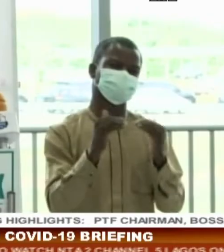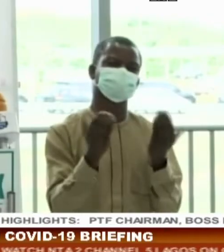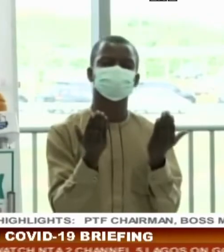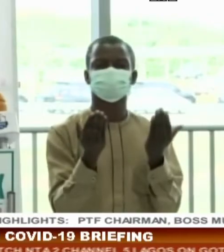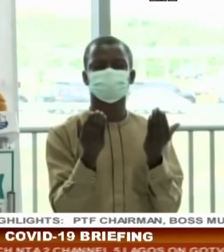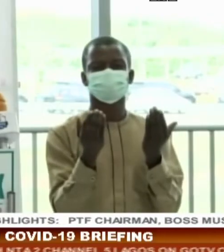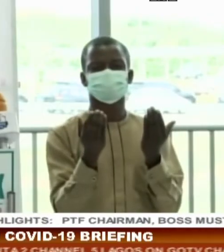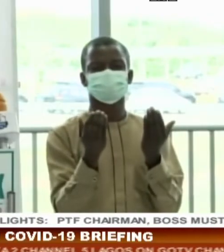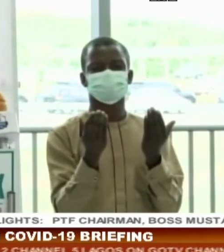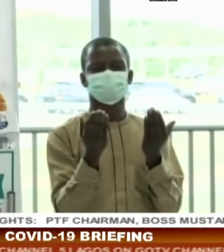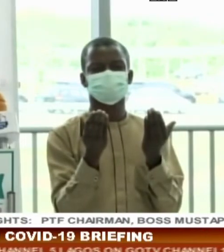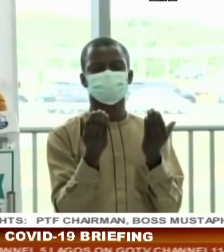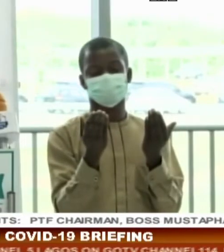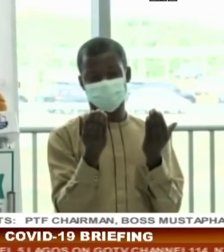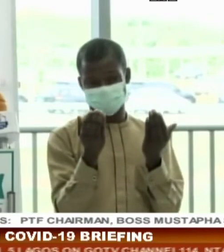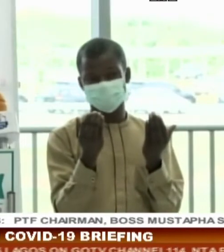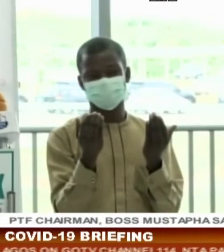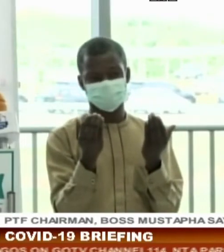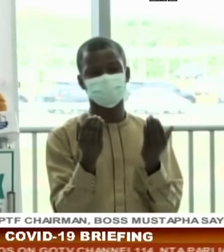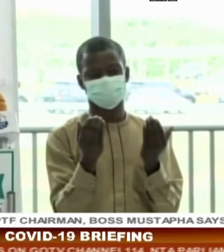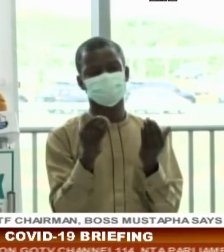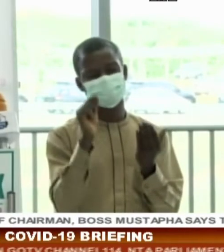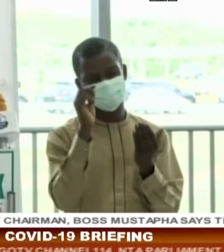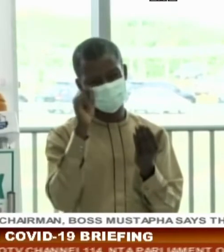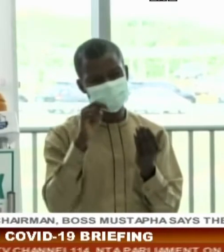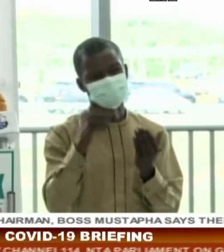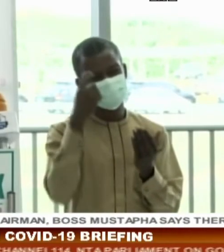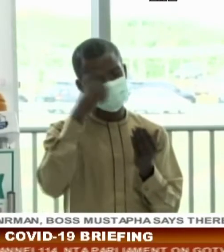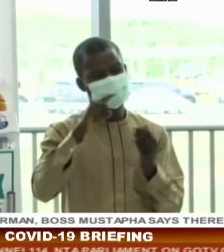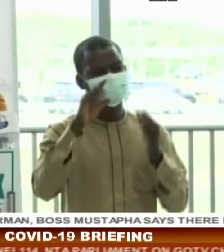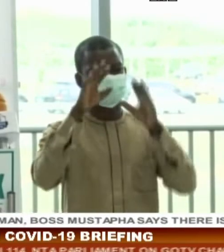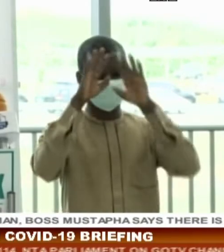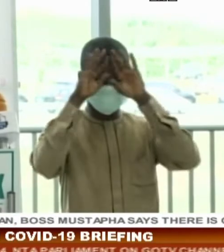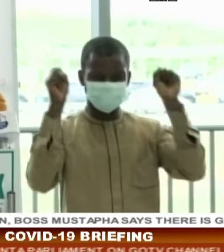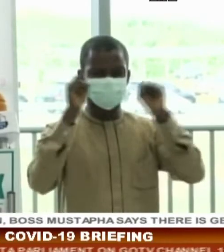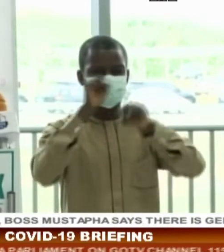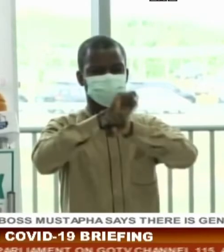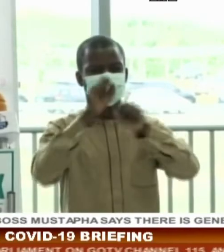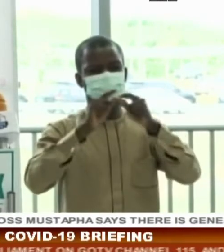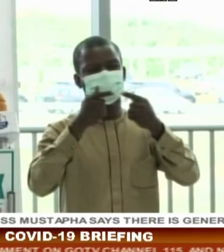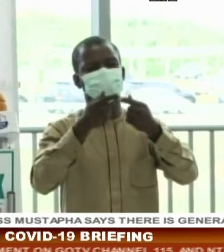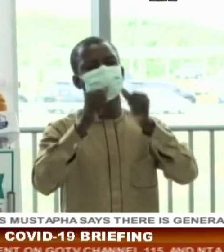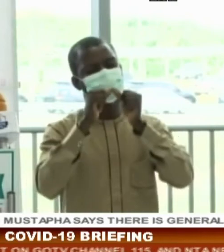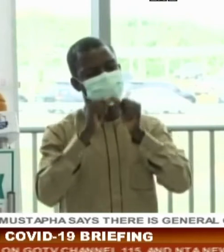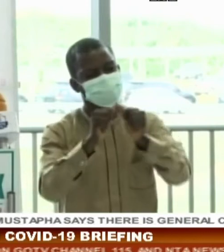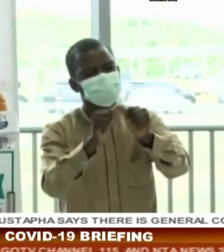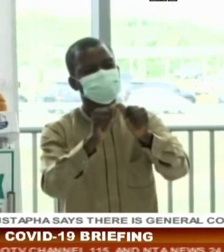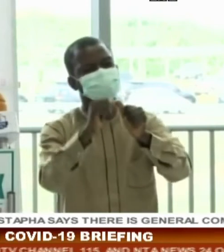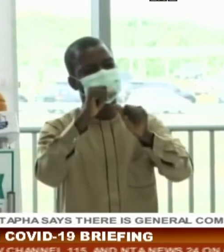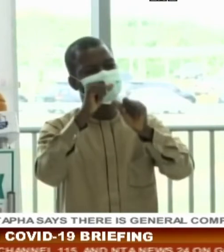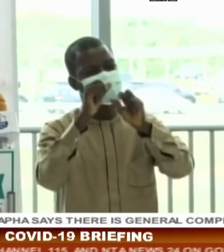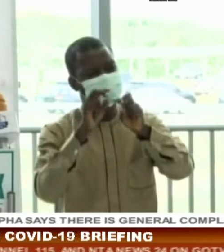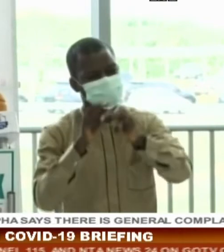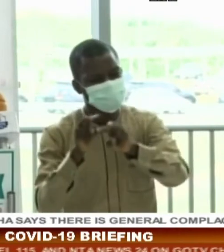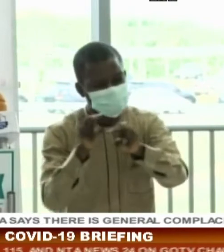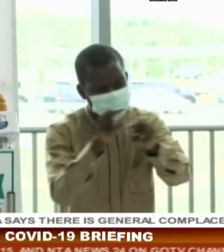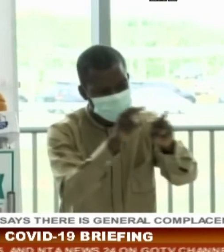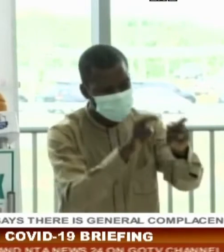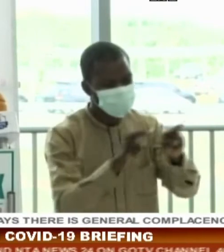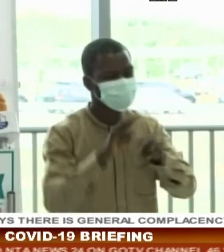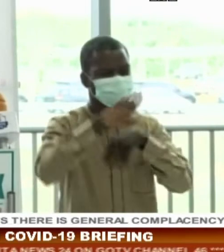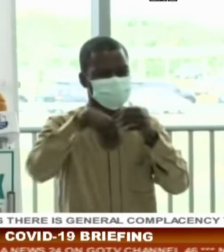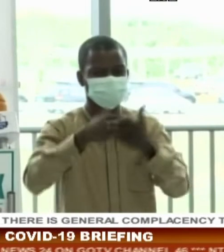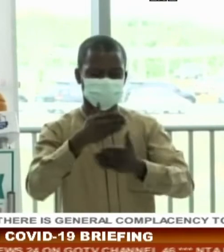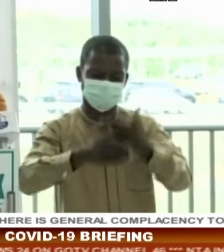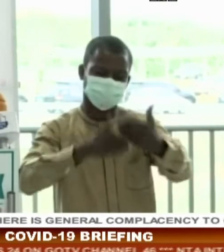there is need for the Presidential Task Force to continue to navigate these processes, lest we